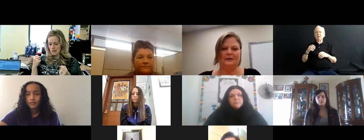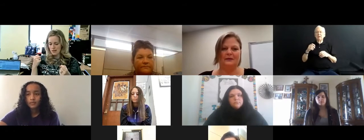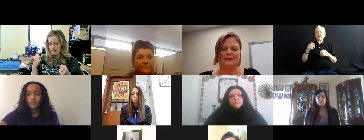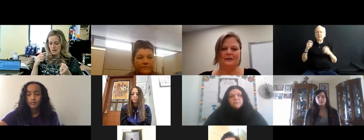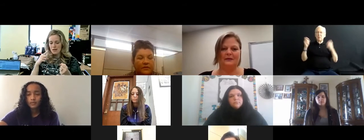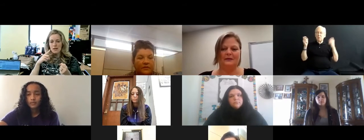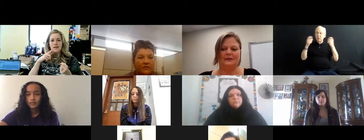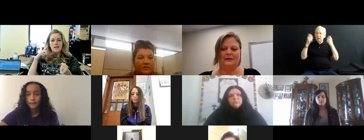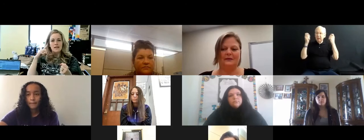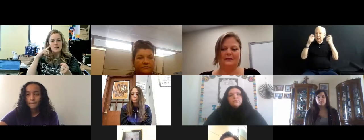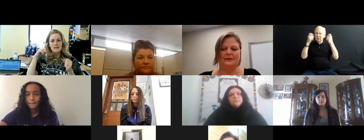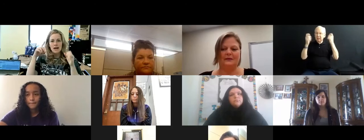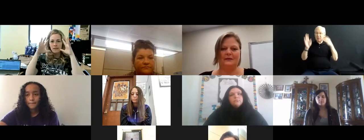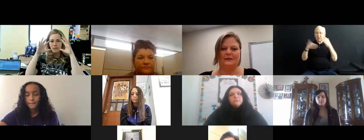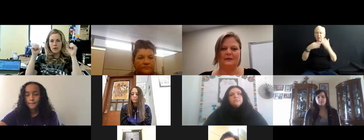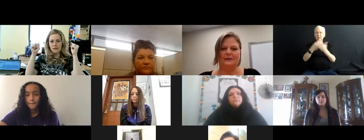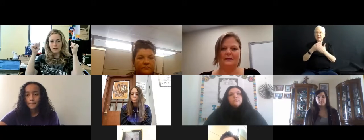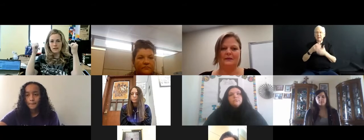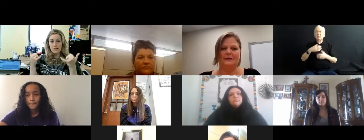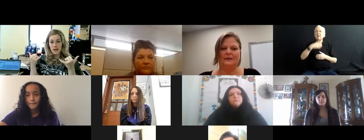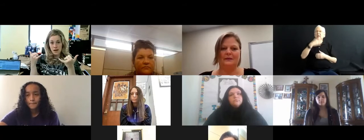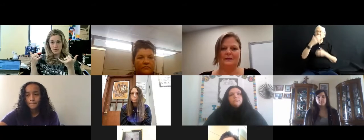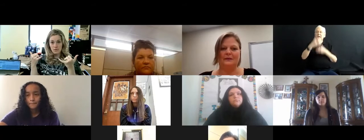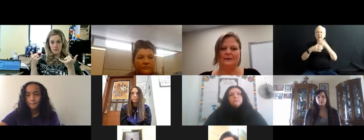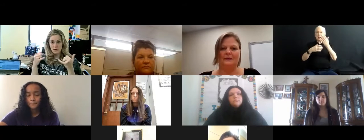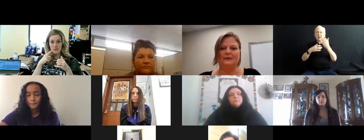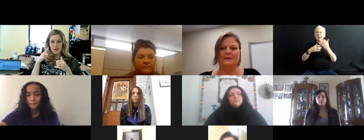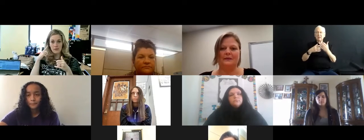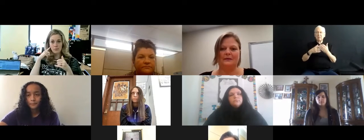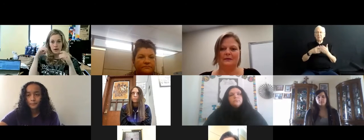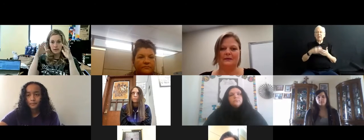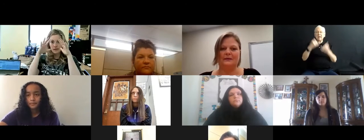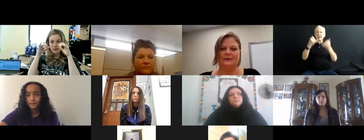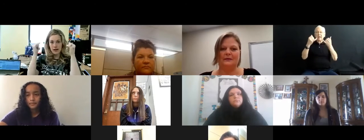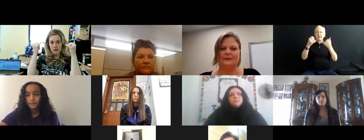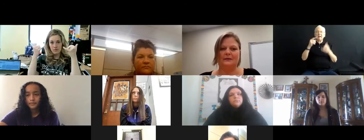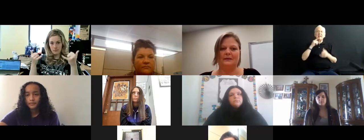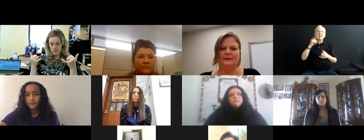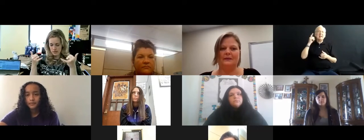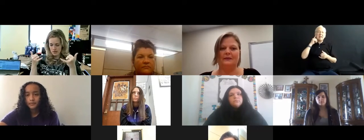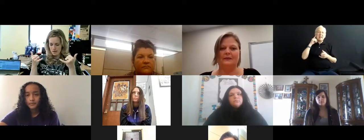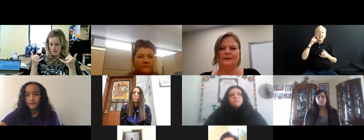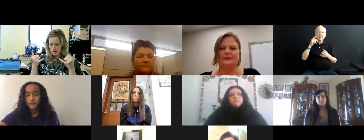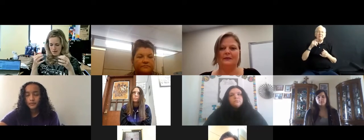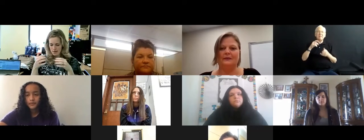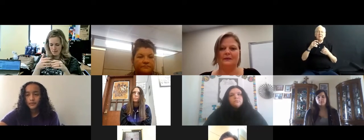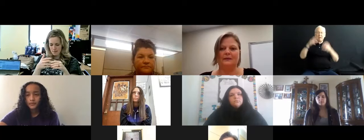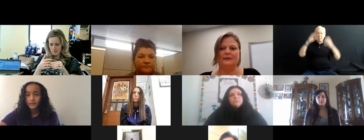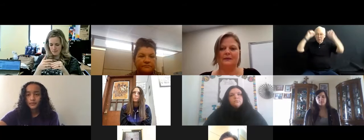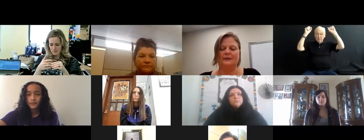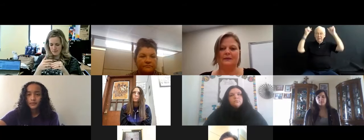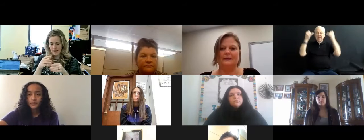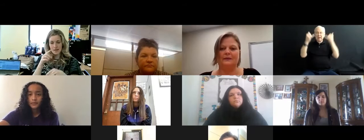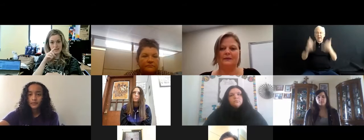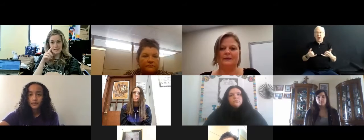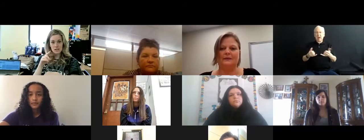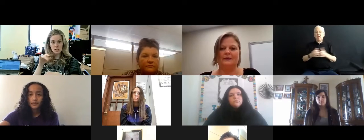shouting, "Deaf President Now, Deaf President Now,"